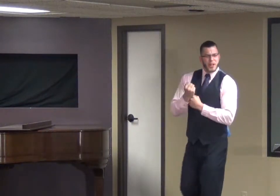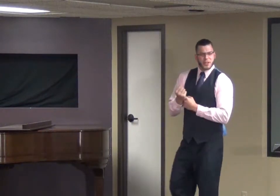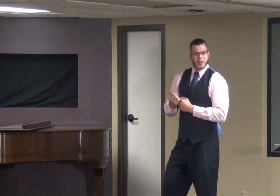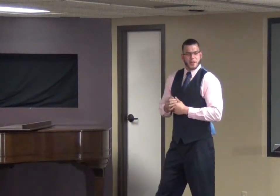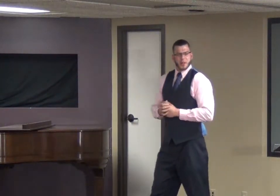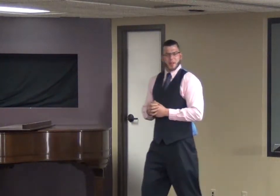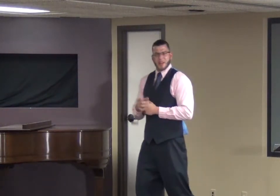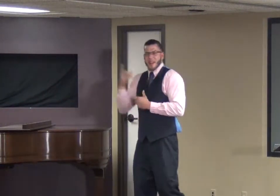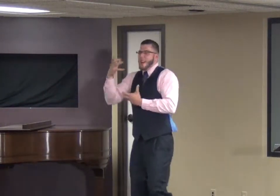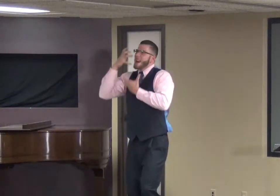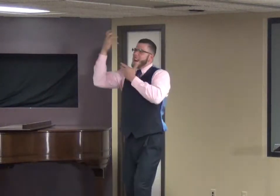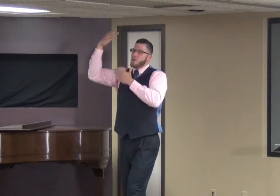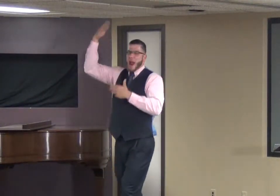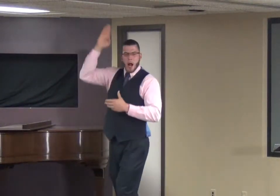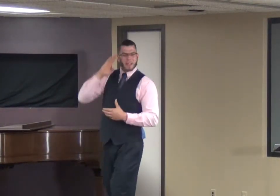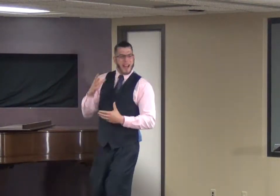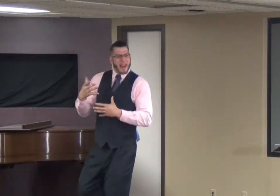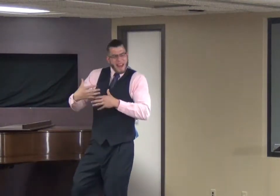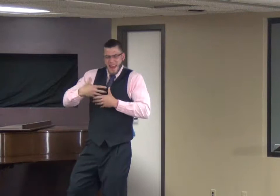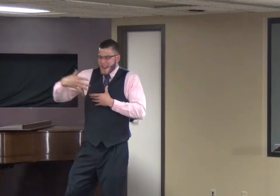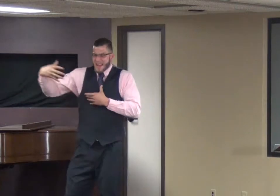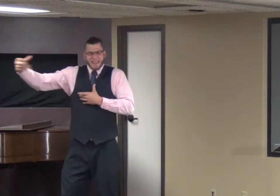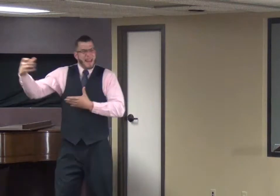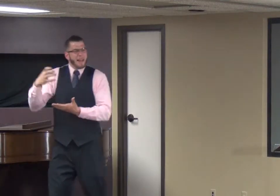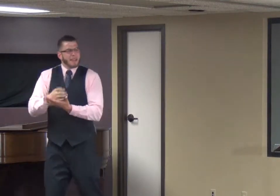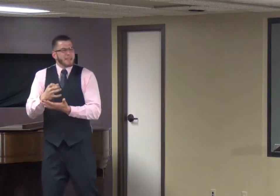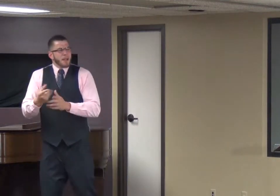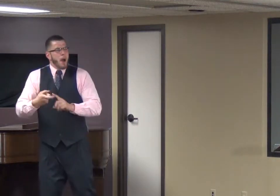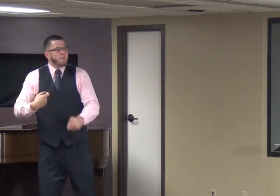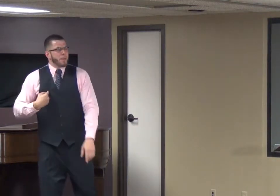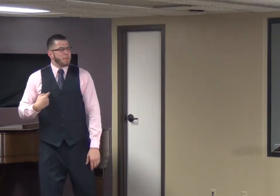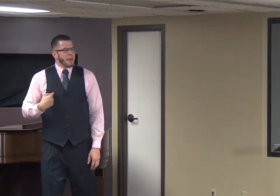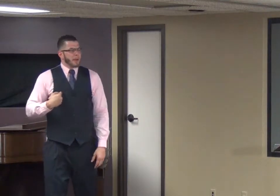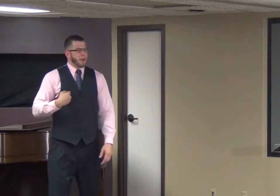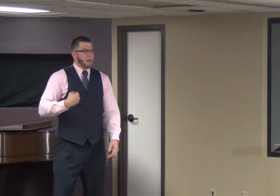situation. He cried out to God, take this cup from me.